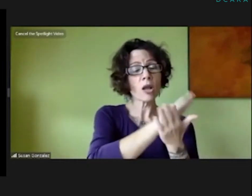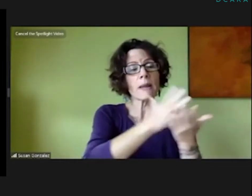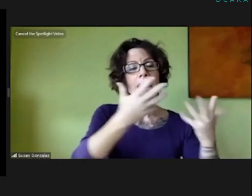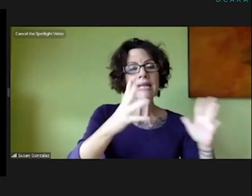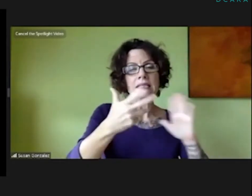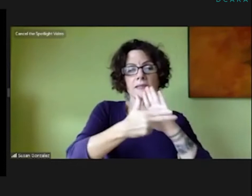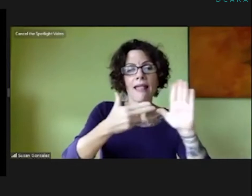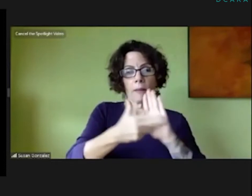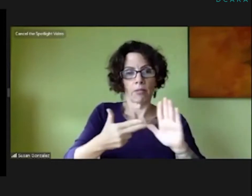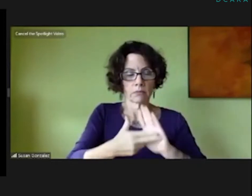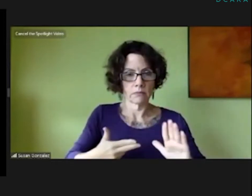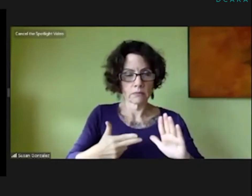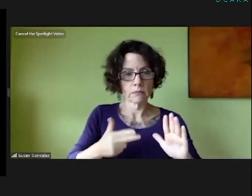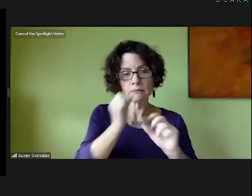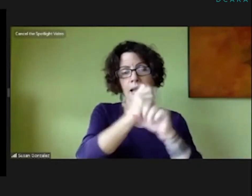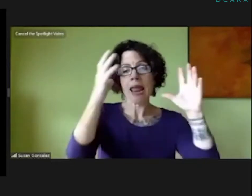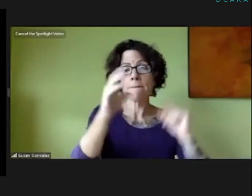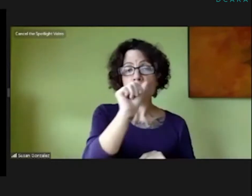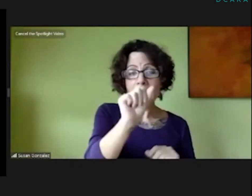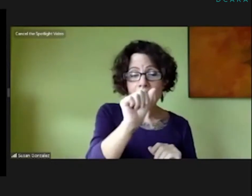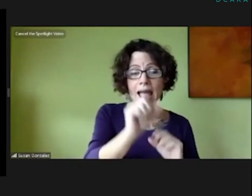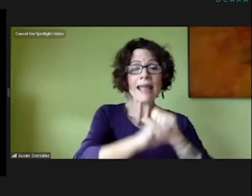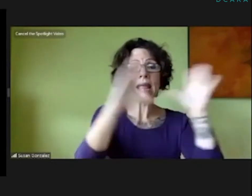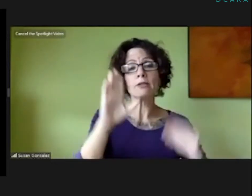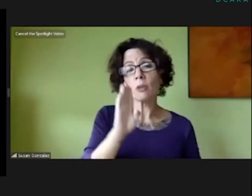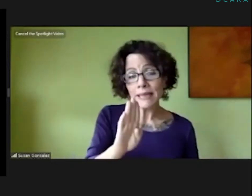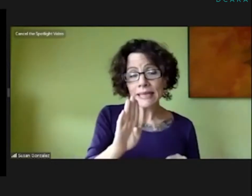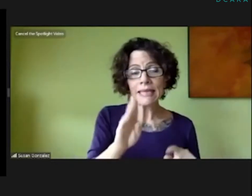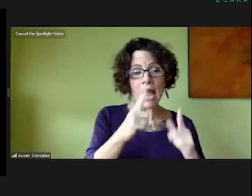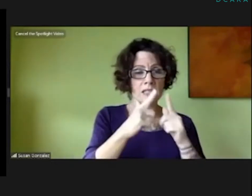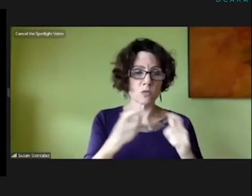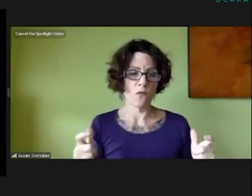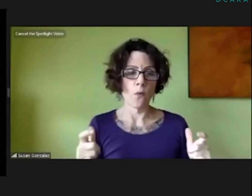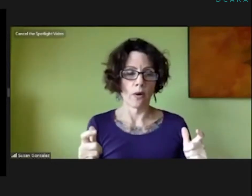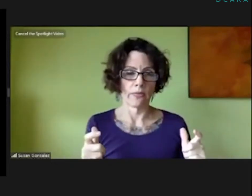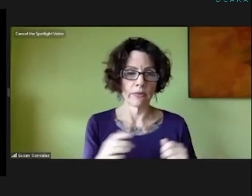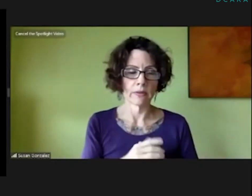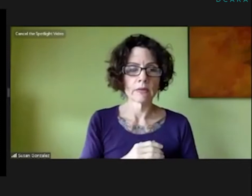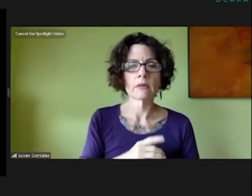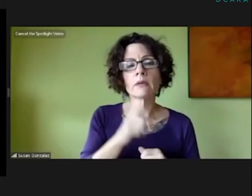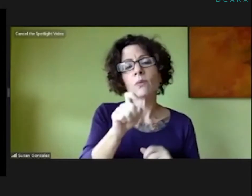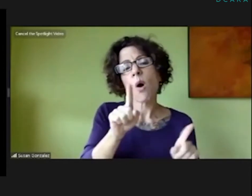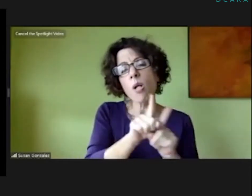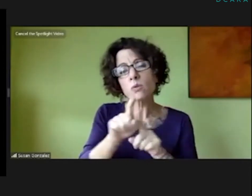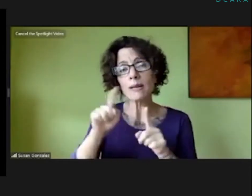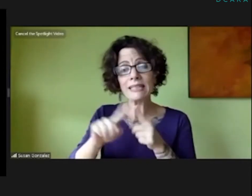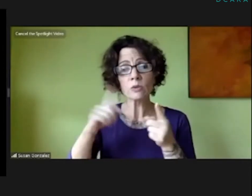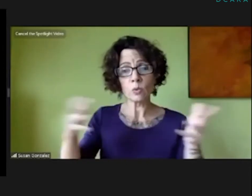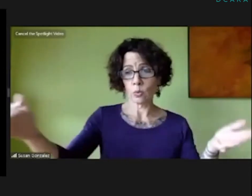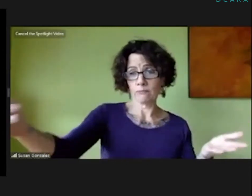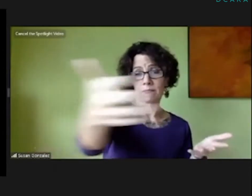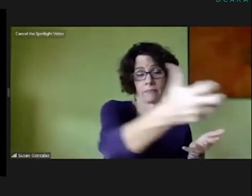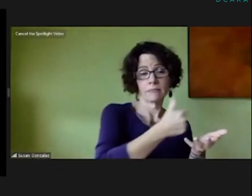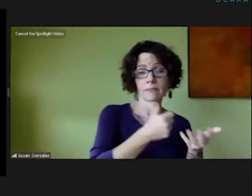distributing to different beneficiaries, you will have this document and it's already labeled